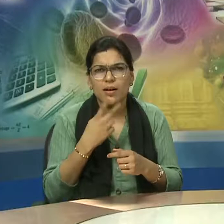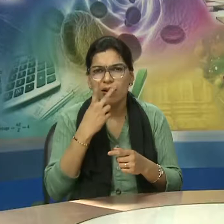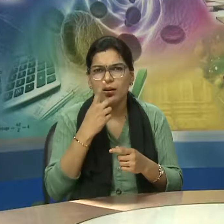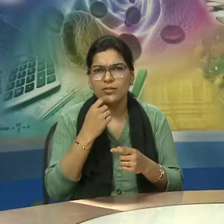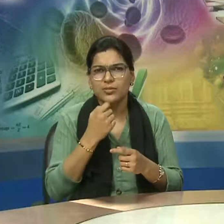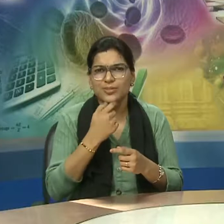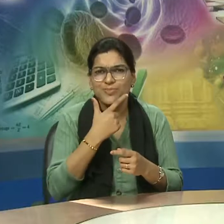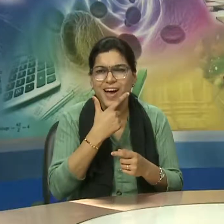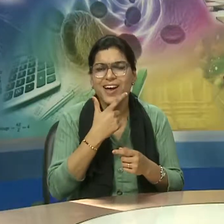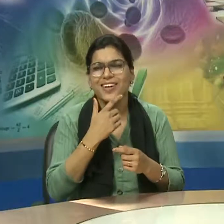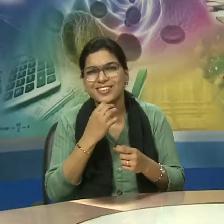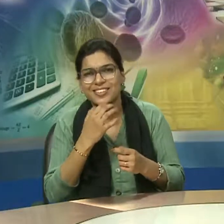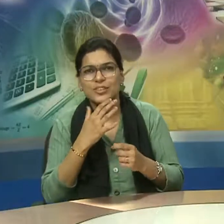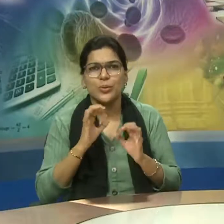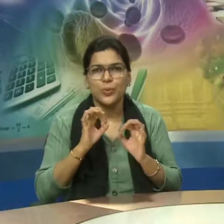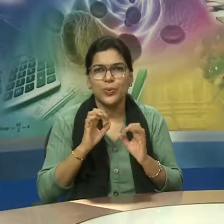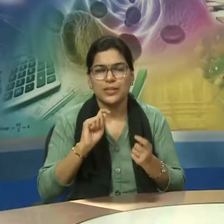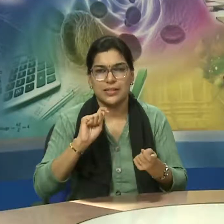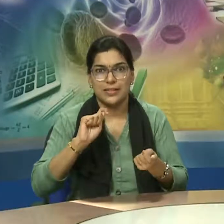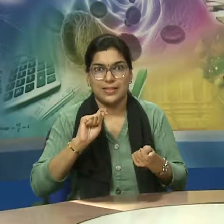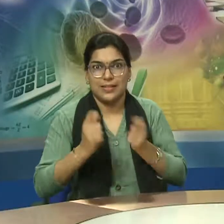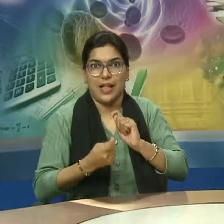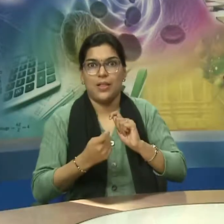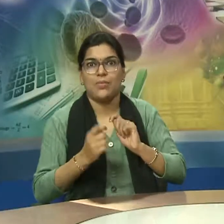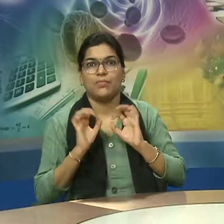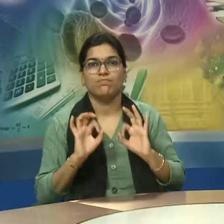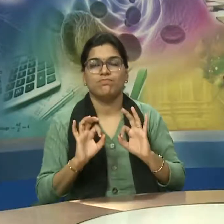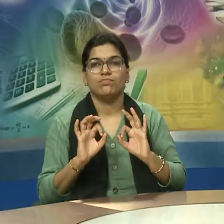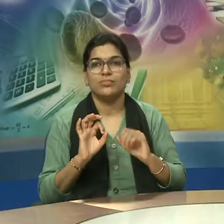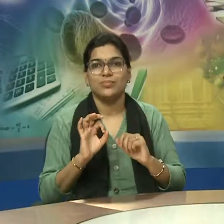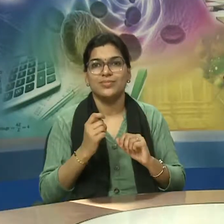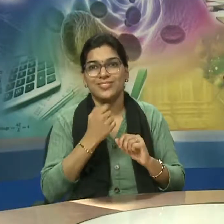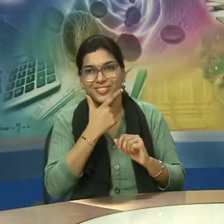a smile which fixed